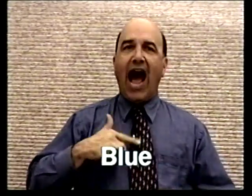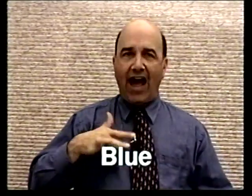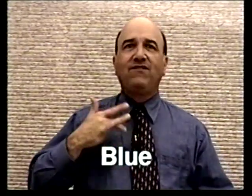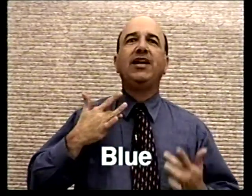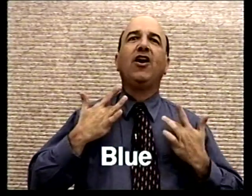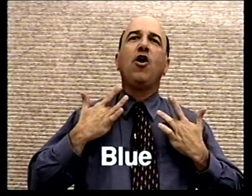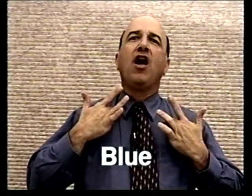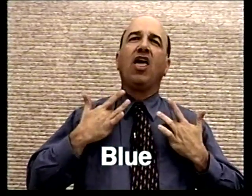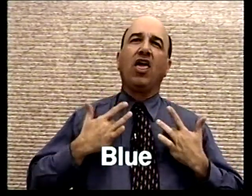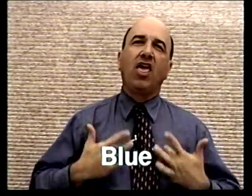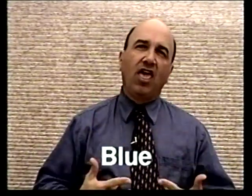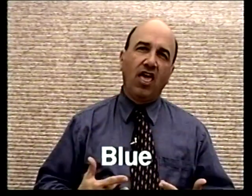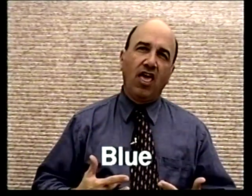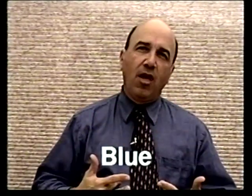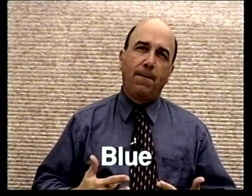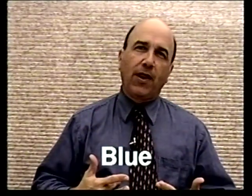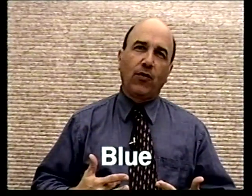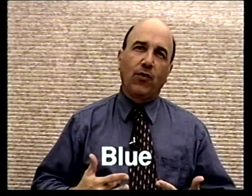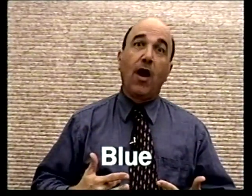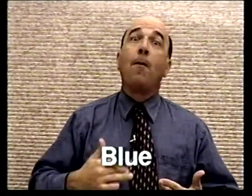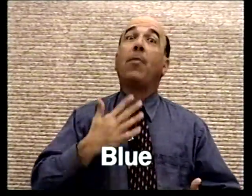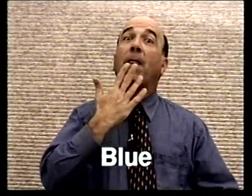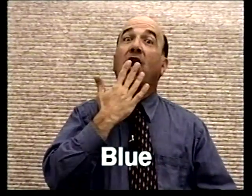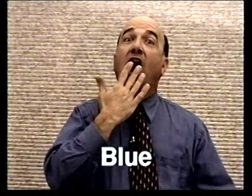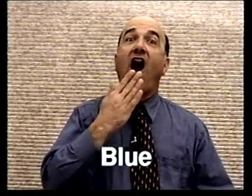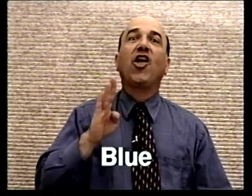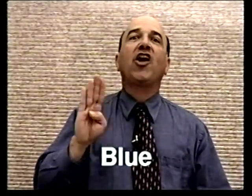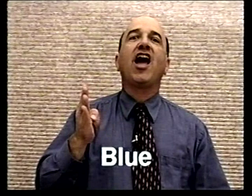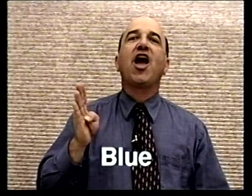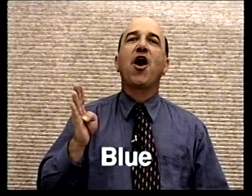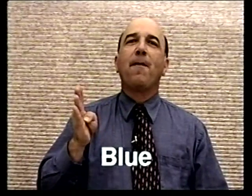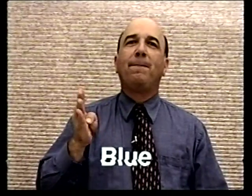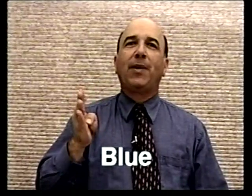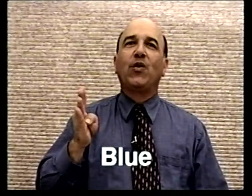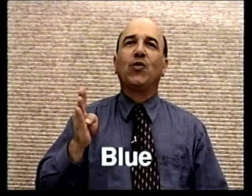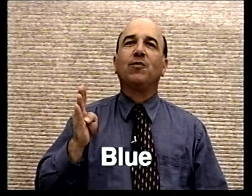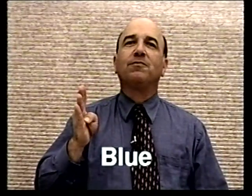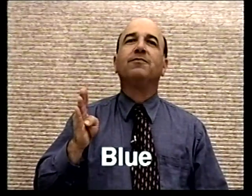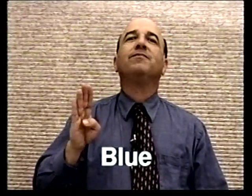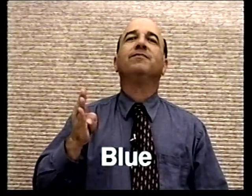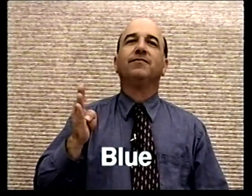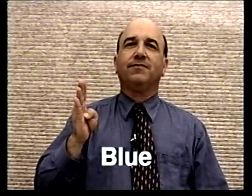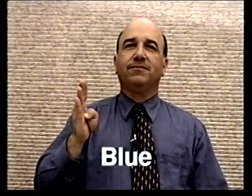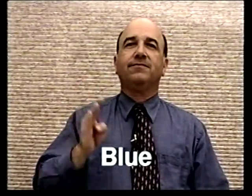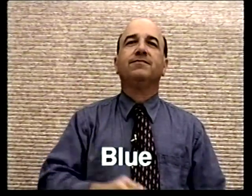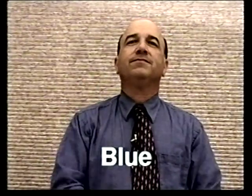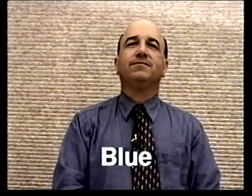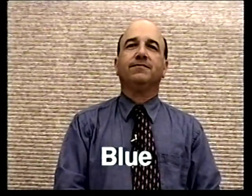I feel blue, but the color blue.